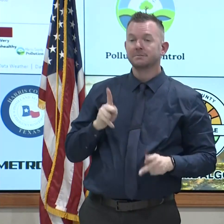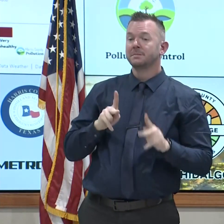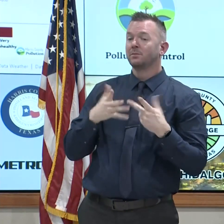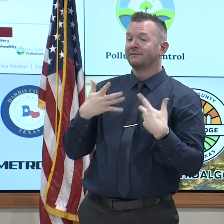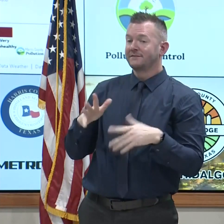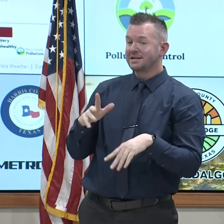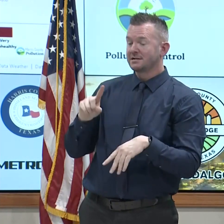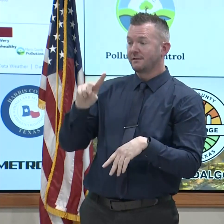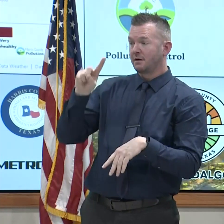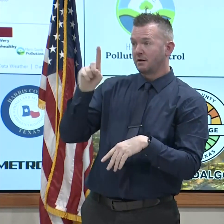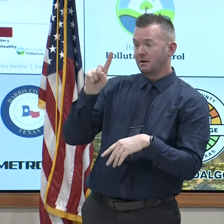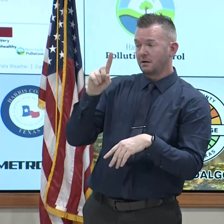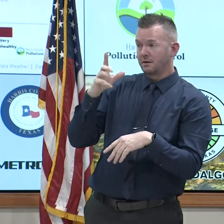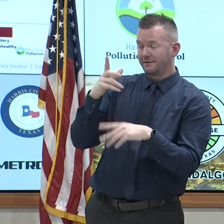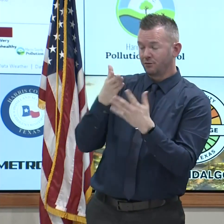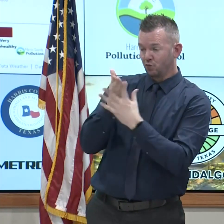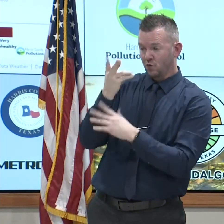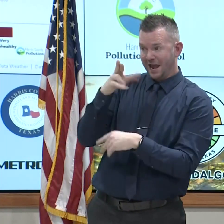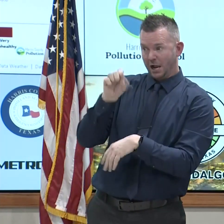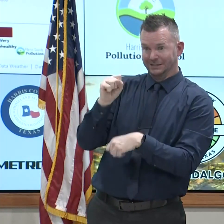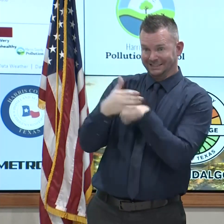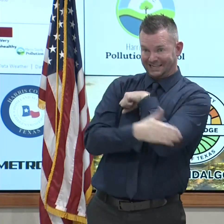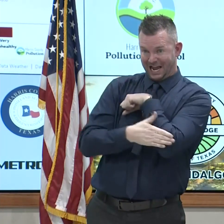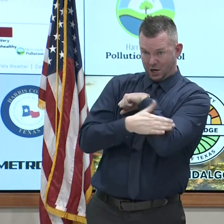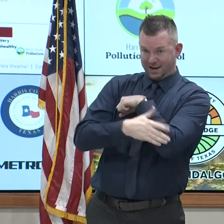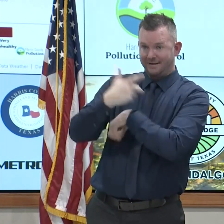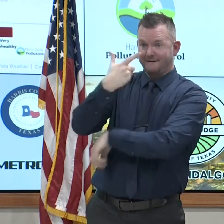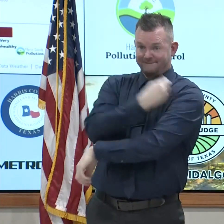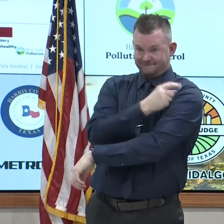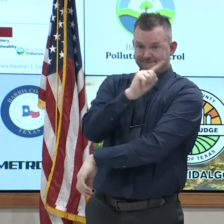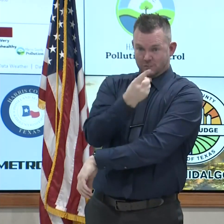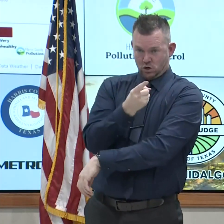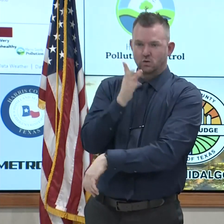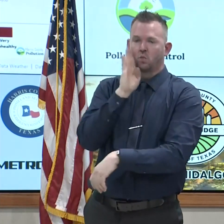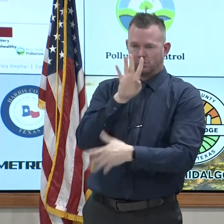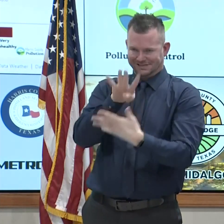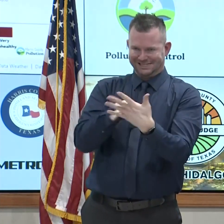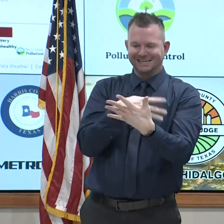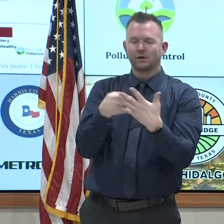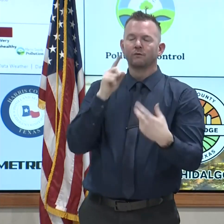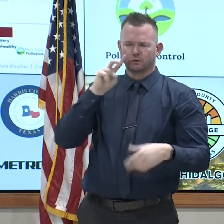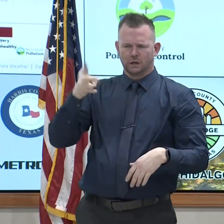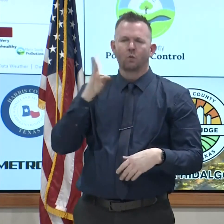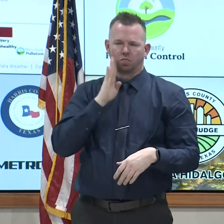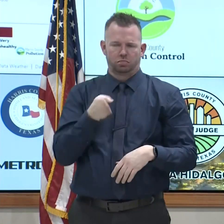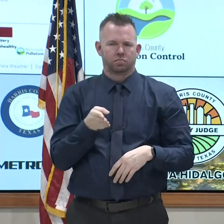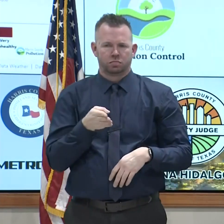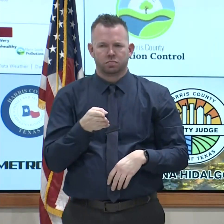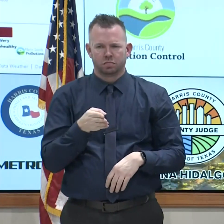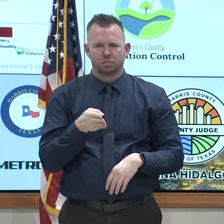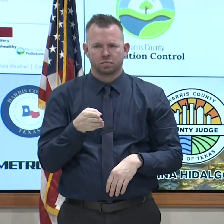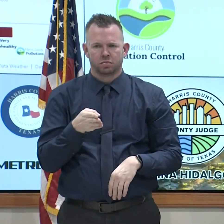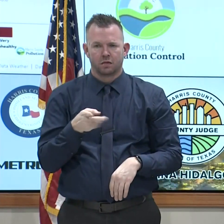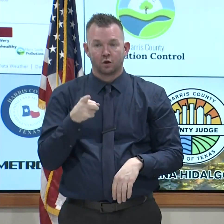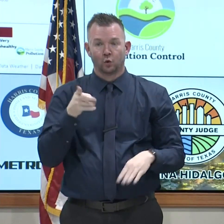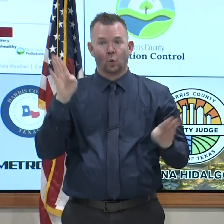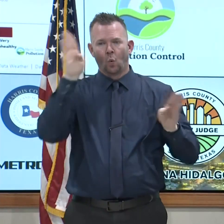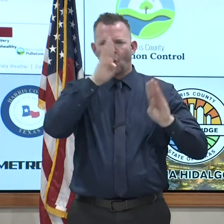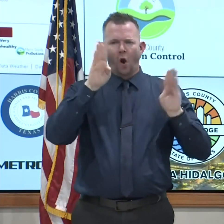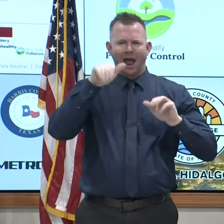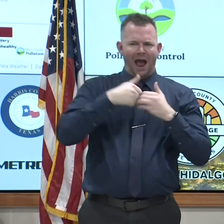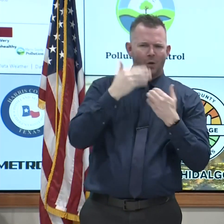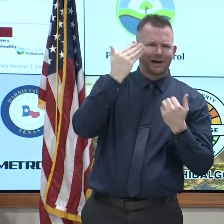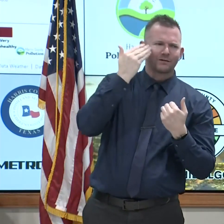you receive a vaccine, you'll be scheduled for your second dose. So you don't have to worry about, how will I know to come back for my second dose? And